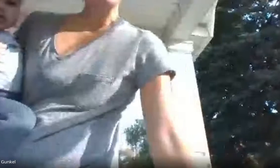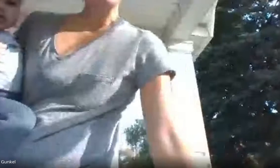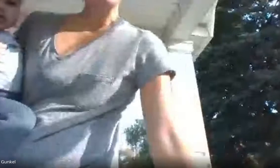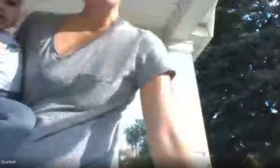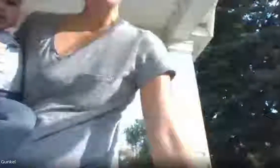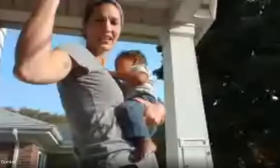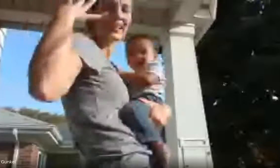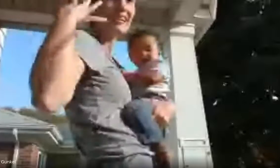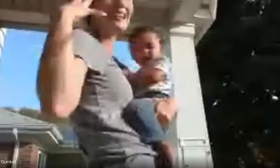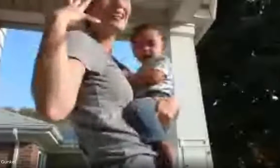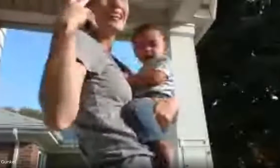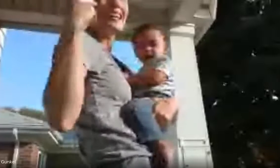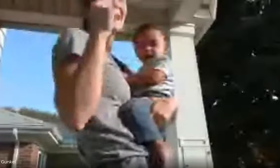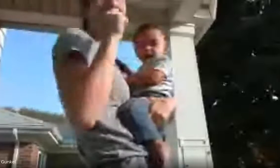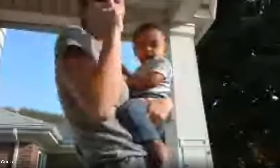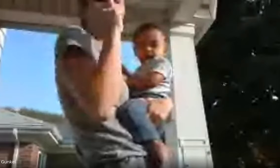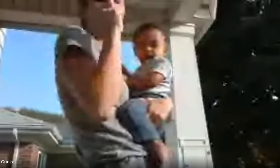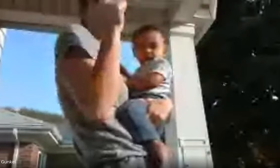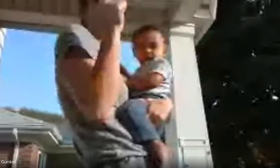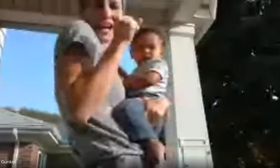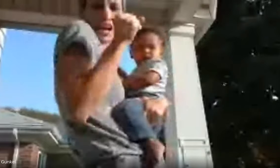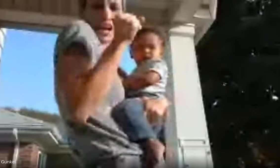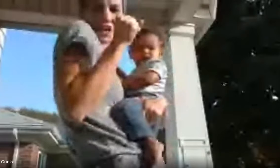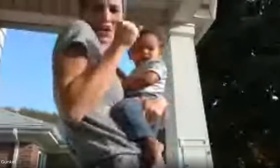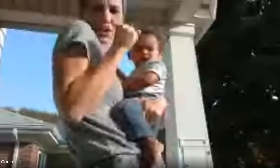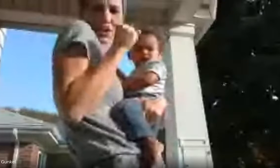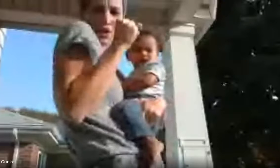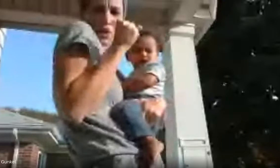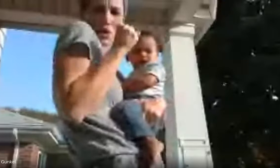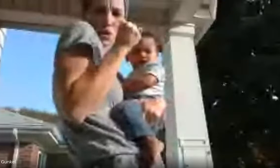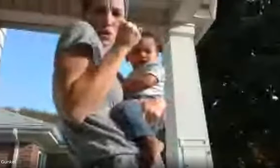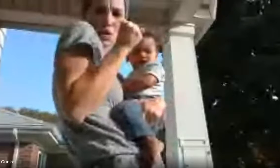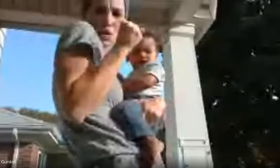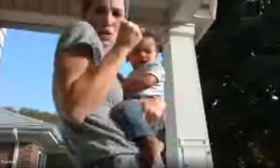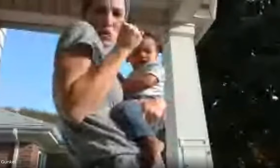It's sunny. It's not cold.